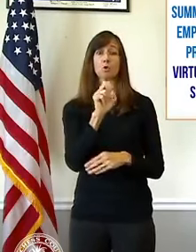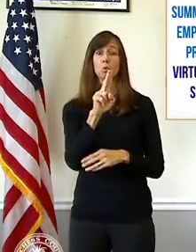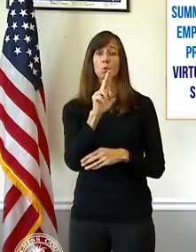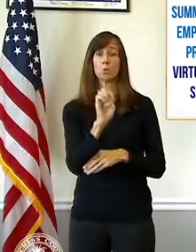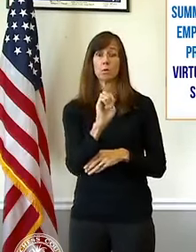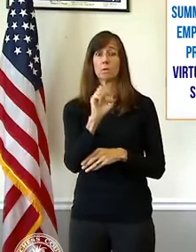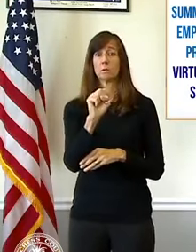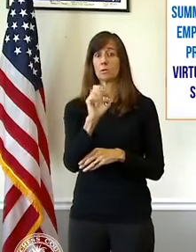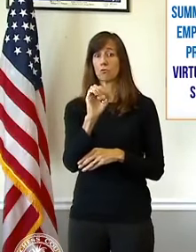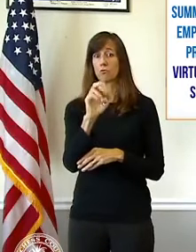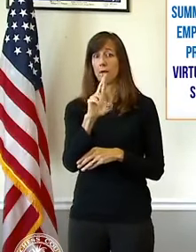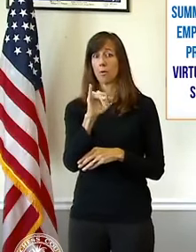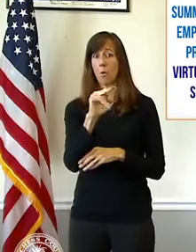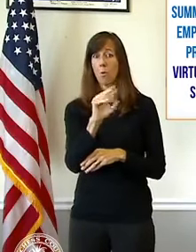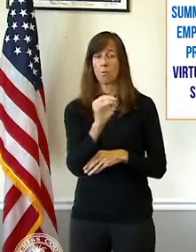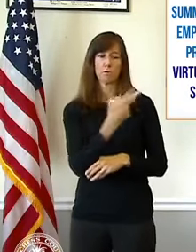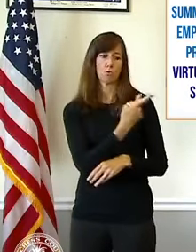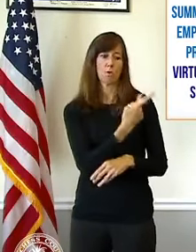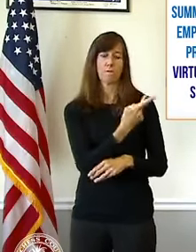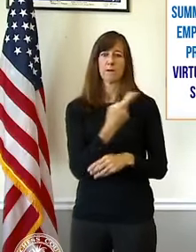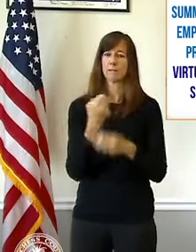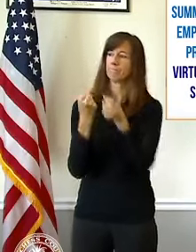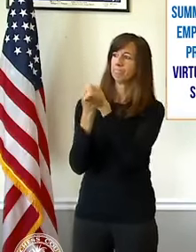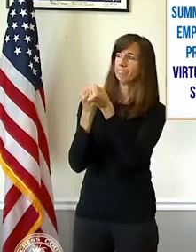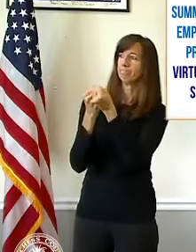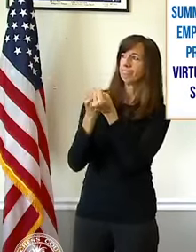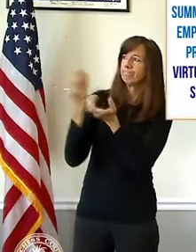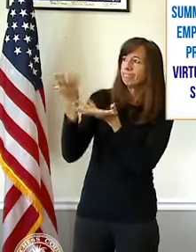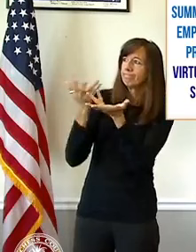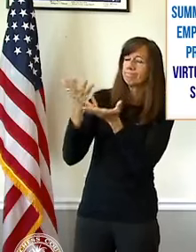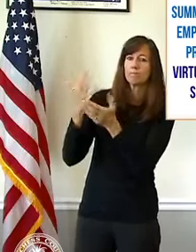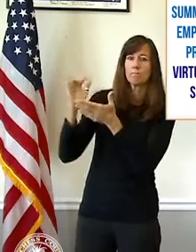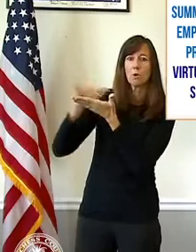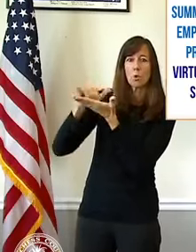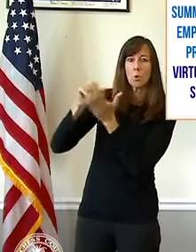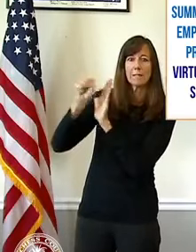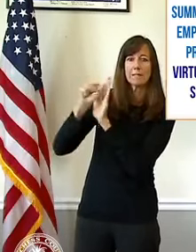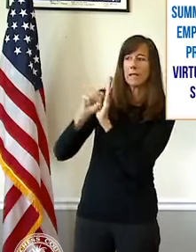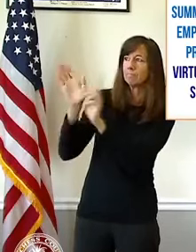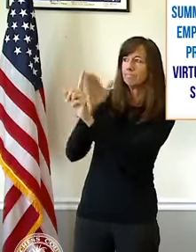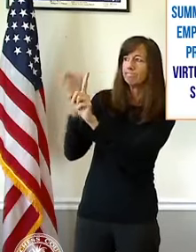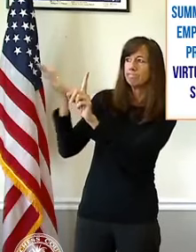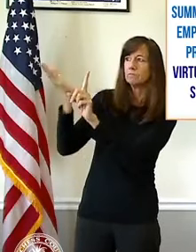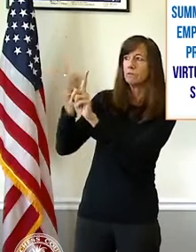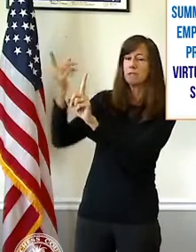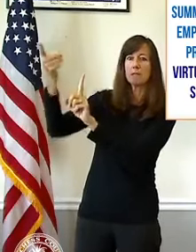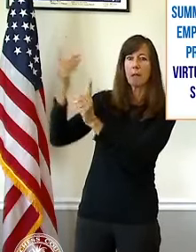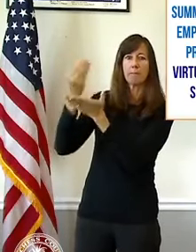She and I did advocate with the state to release some dollars that helped